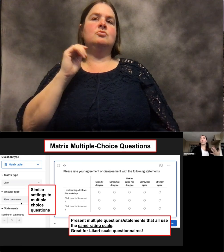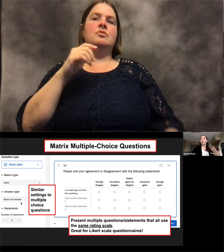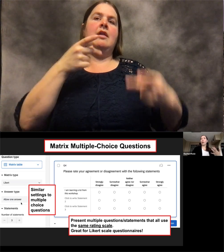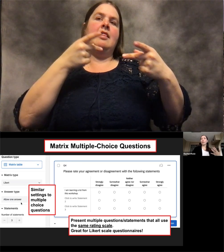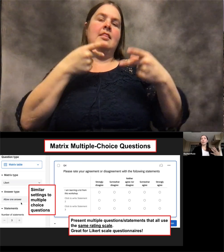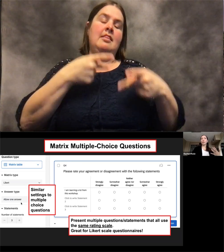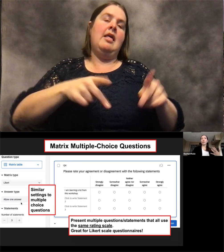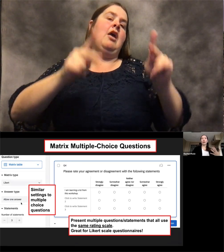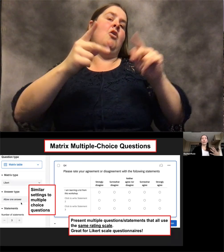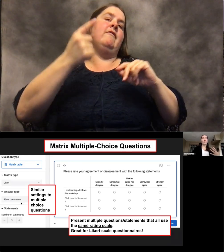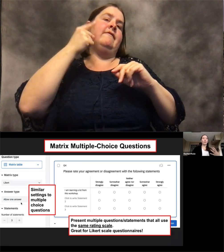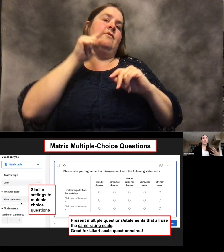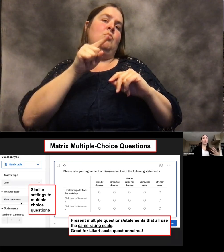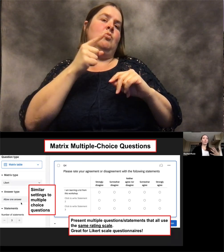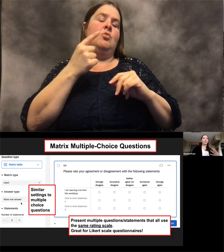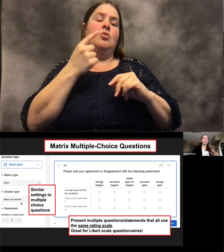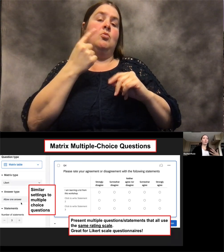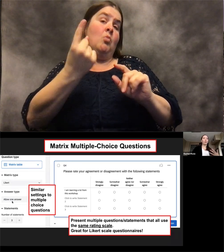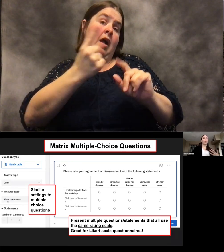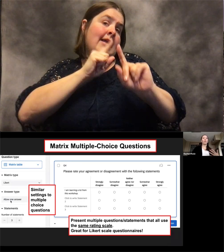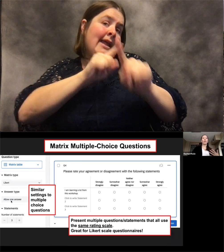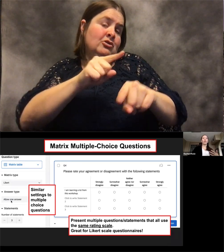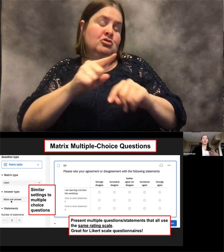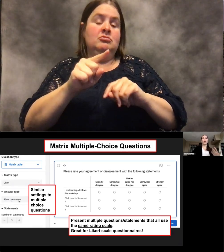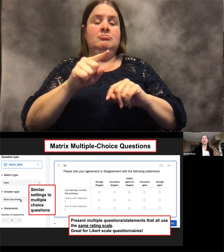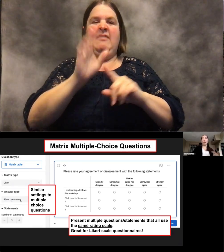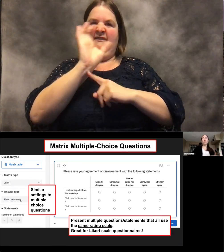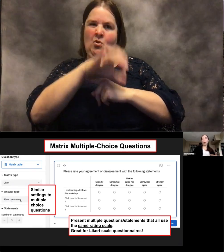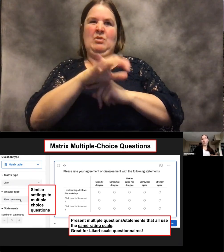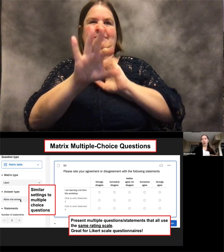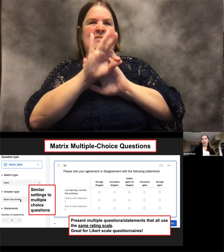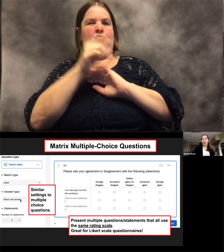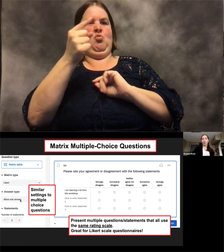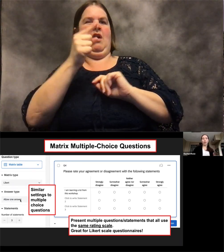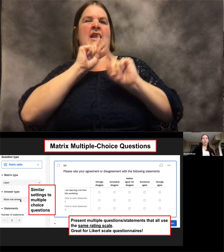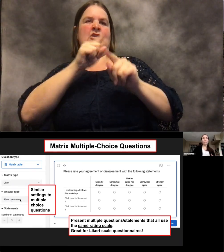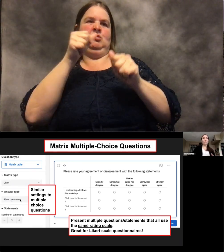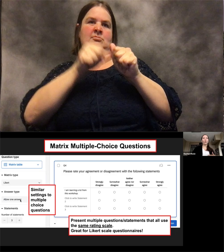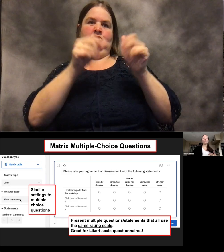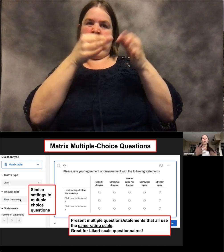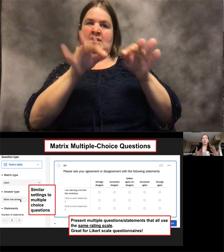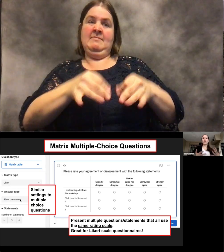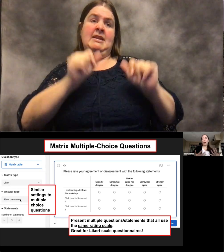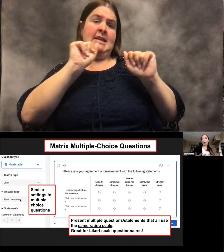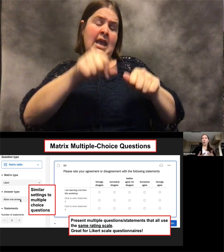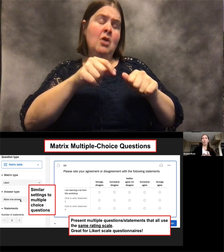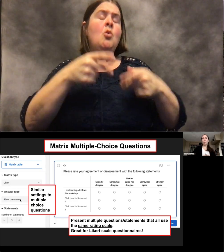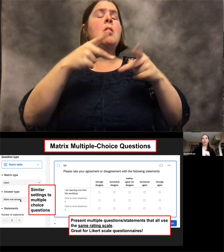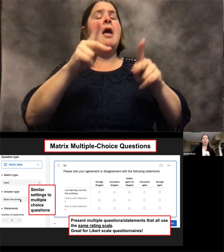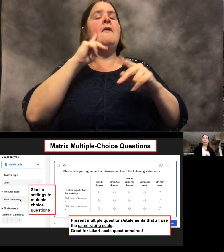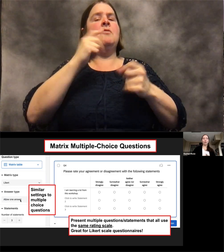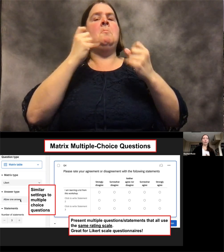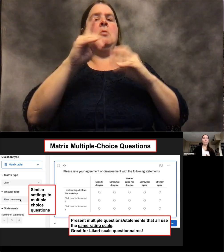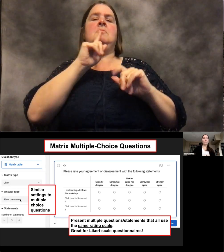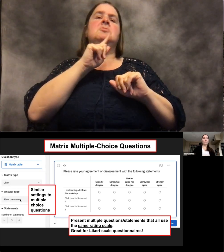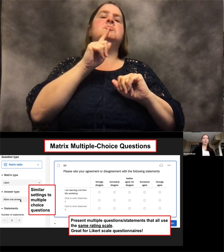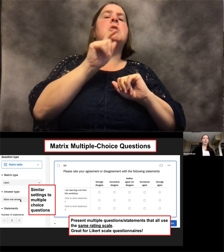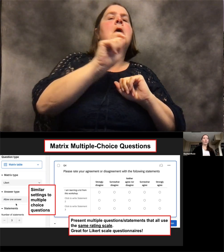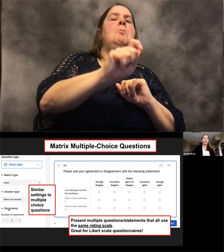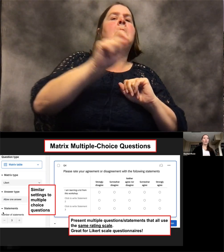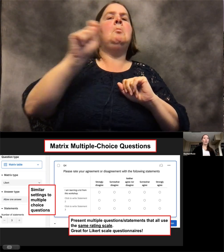answer or the response that you can get from individuals, you can either allow only one answer or you can allow multiple